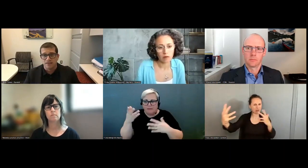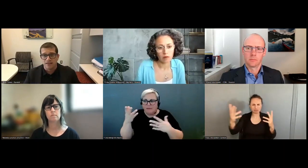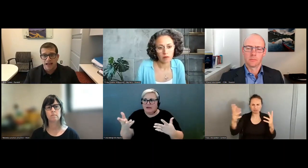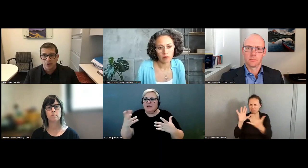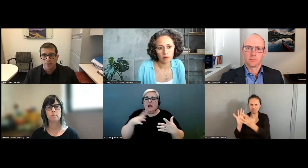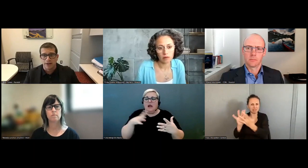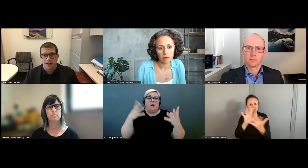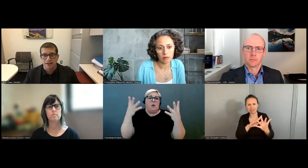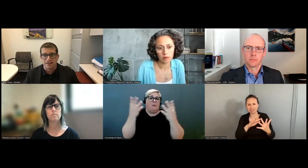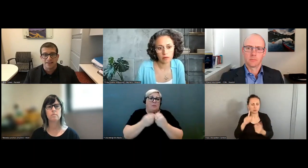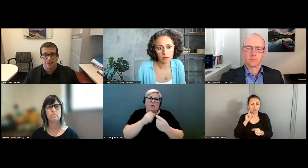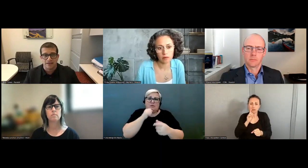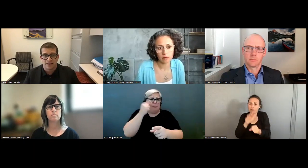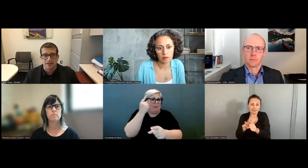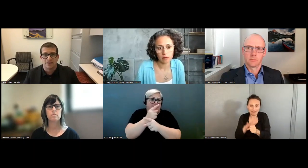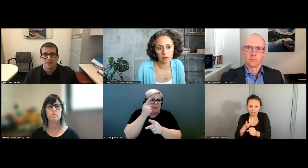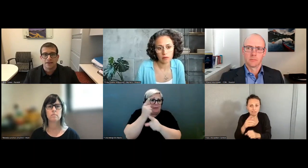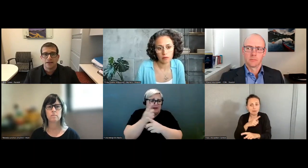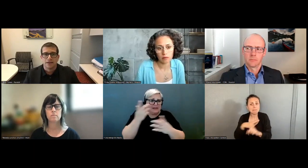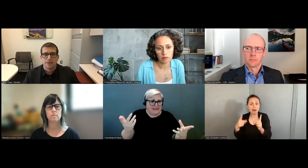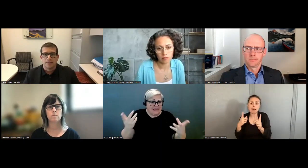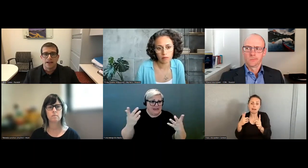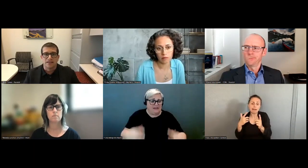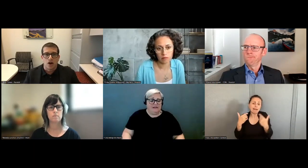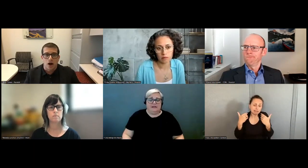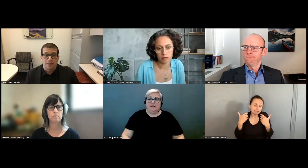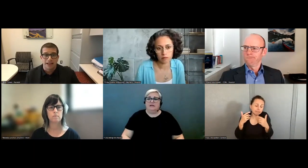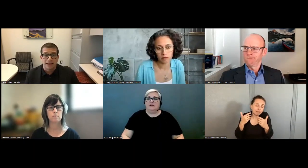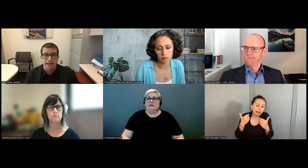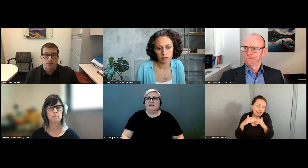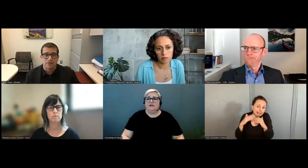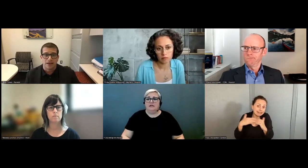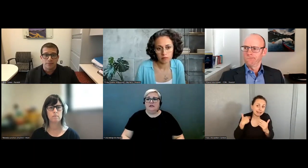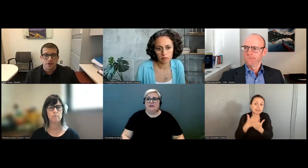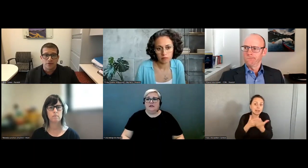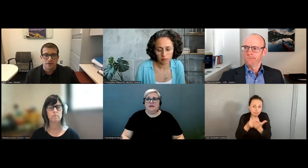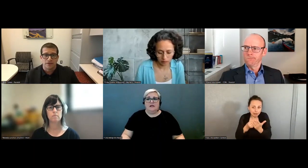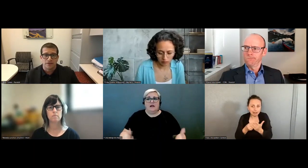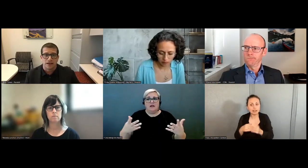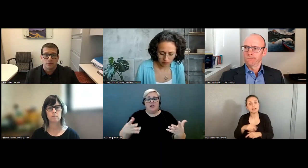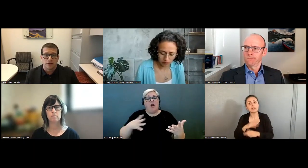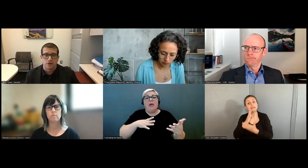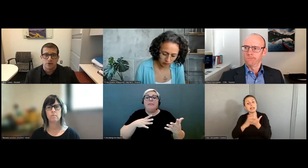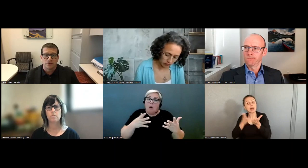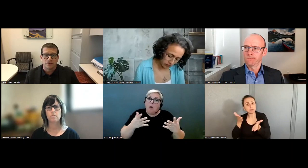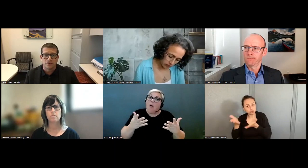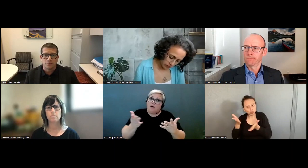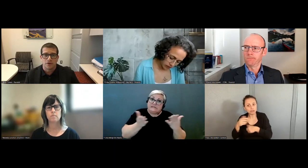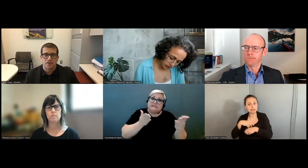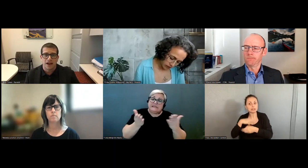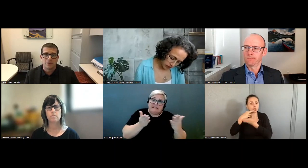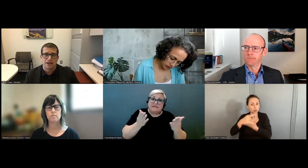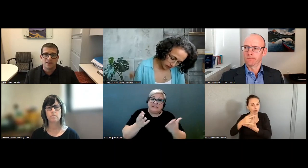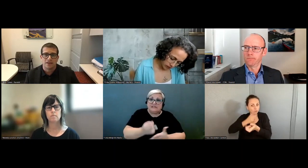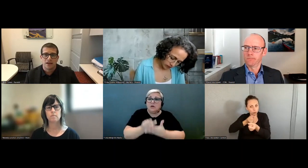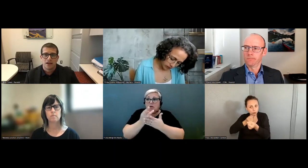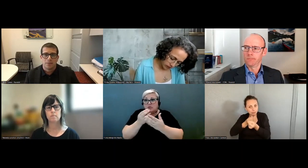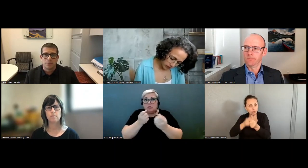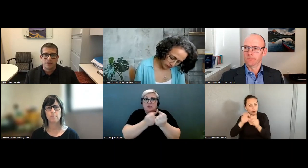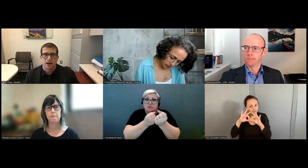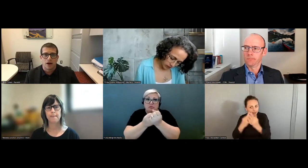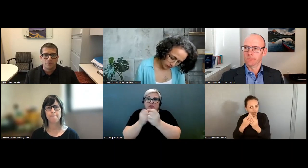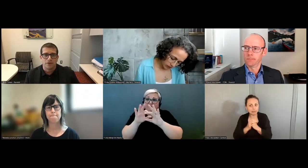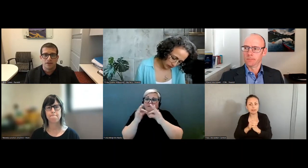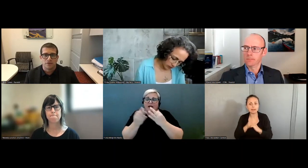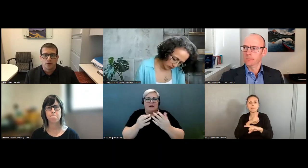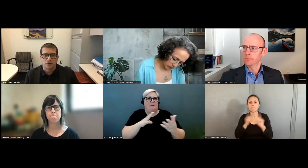many ways inadequate, but at least they exist. Less commonly, we have some services and resources to support families,